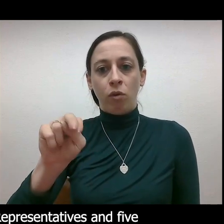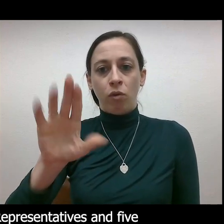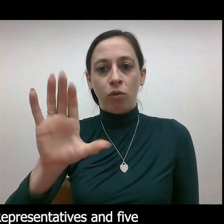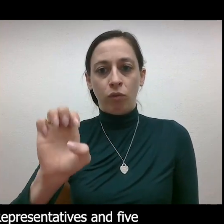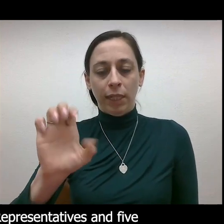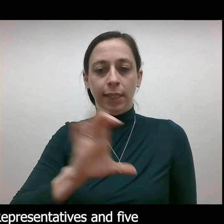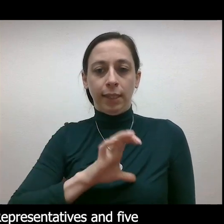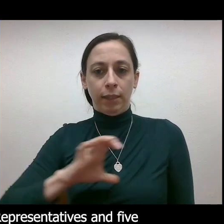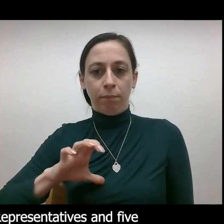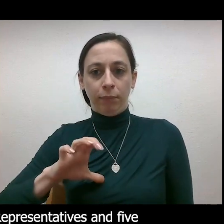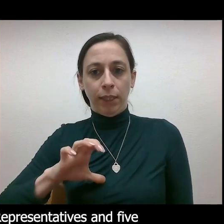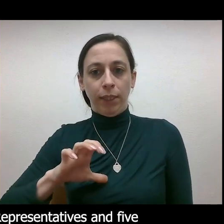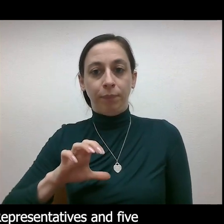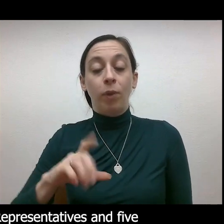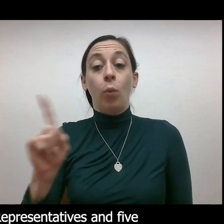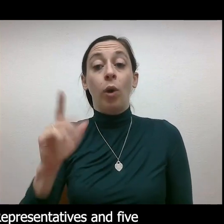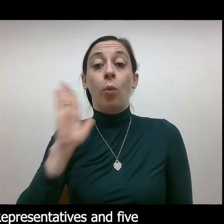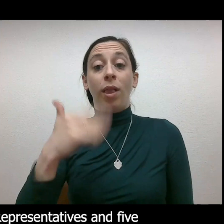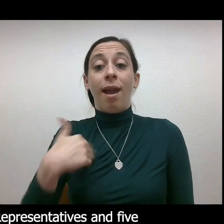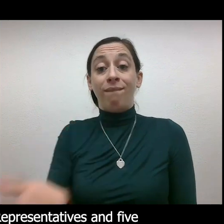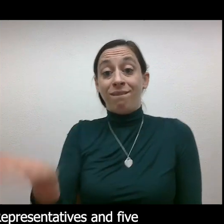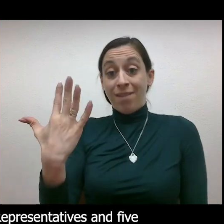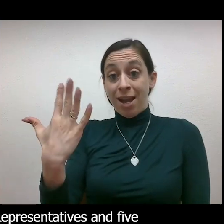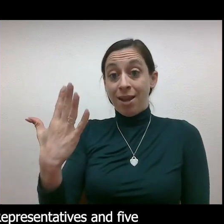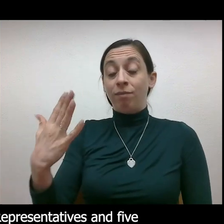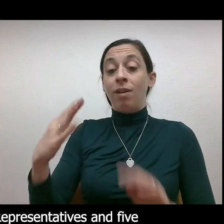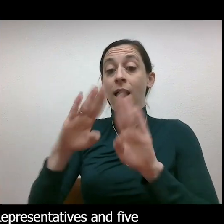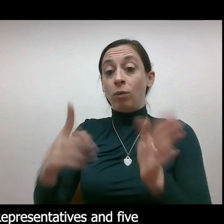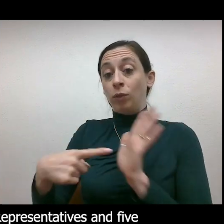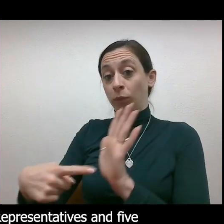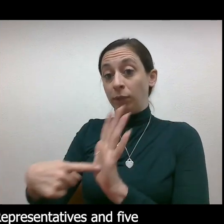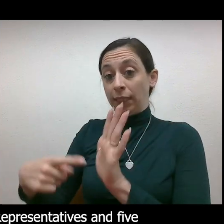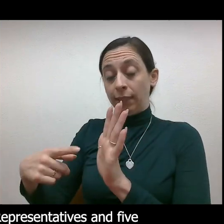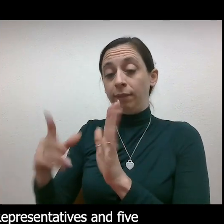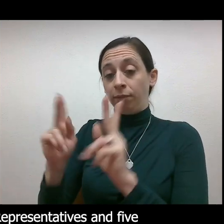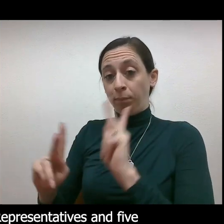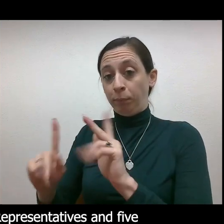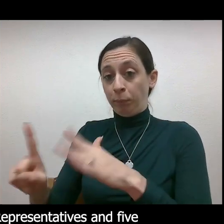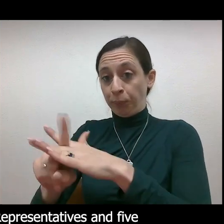members of the House of Representatives and 5 senators